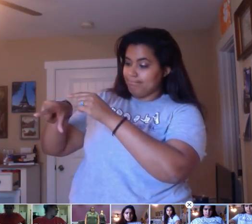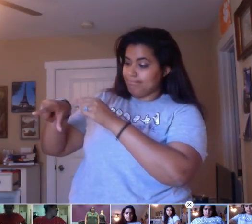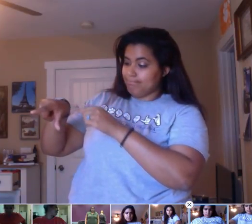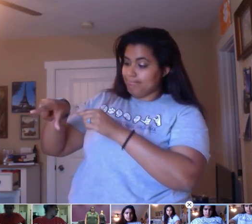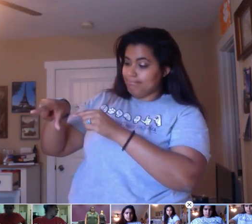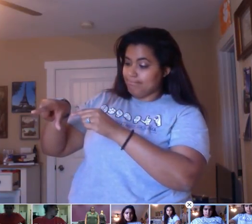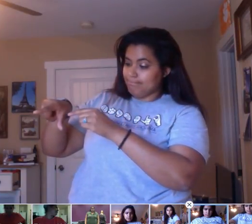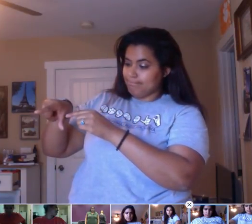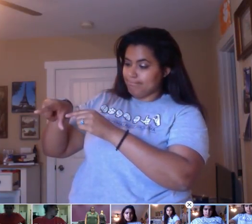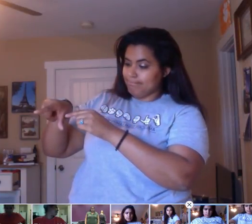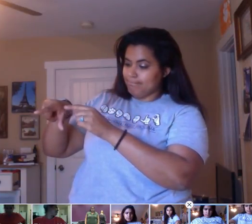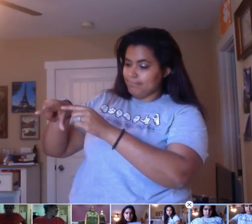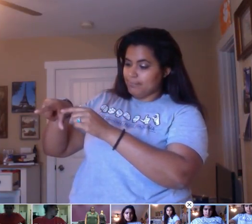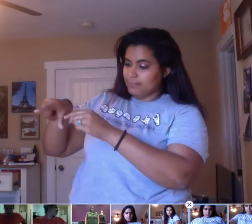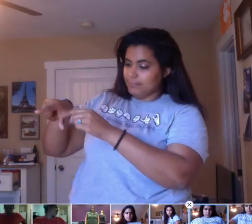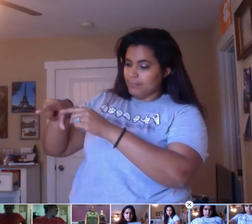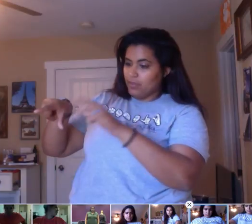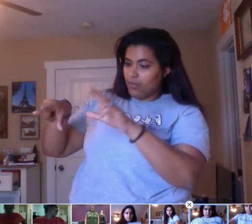that is,